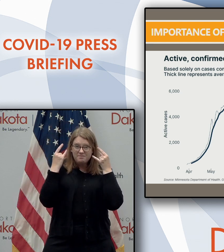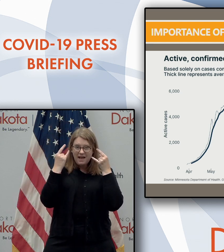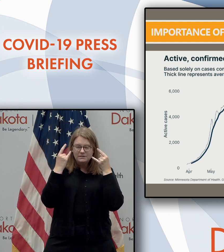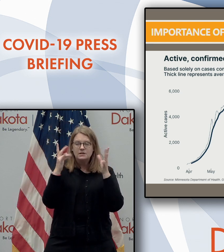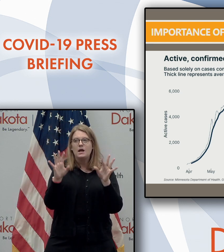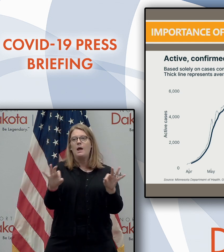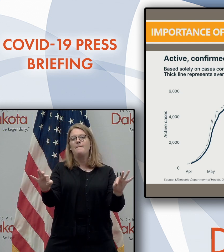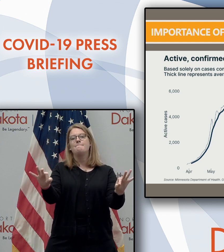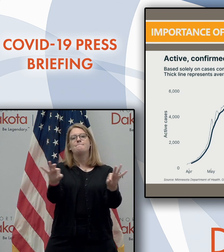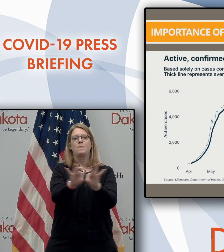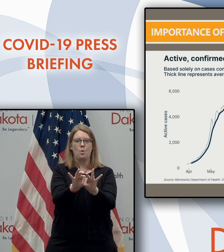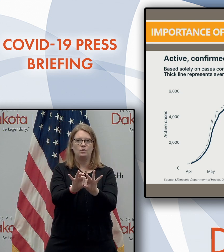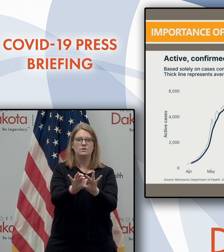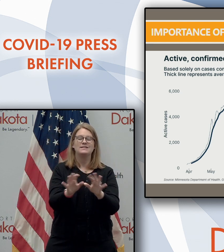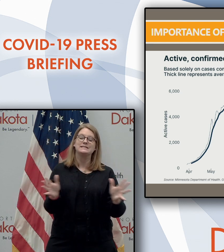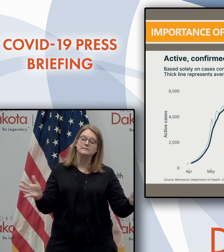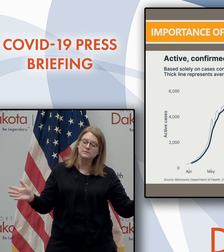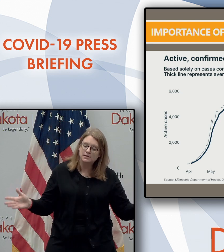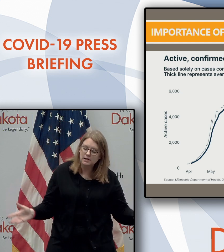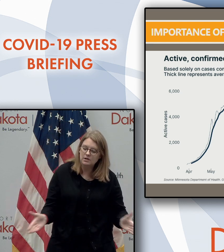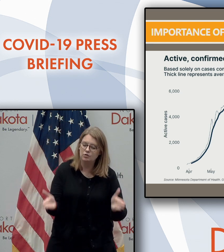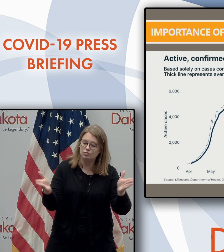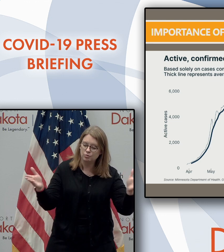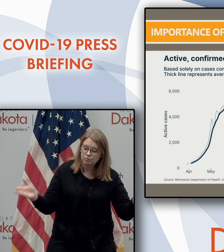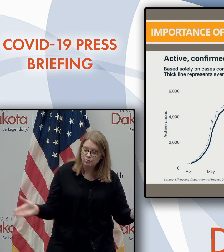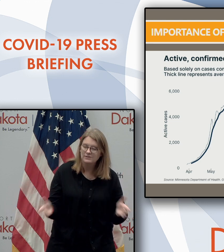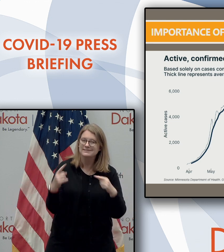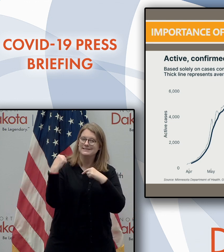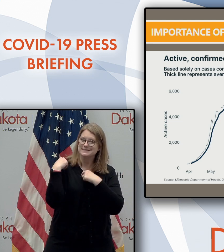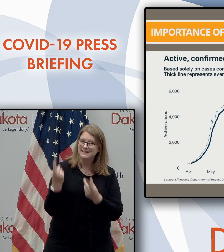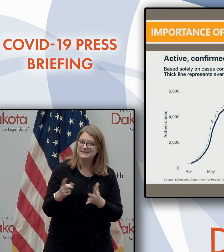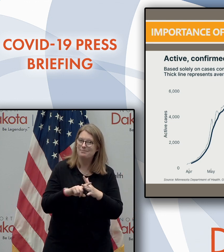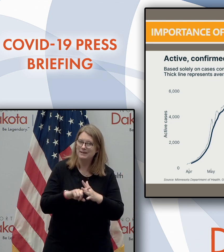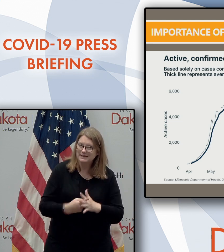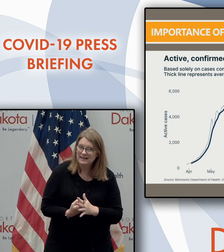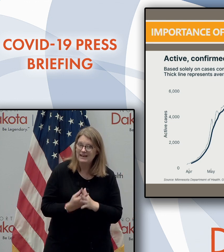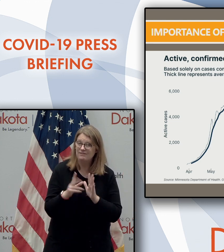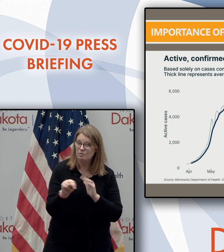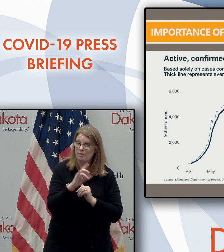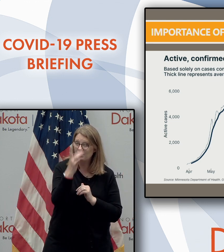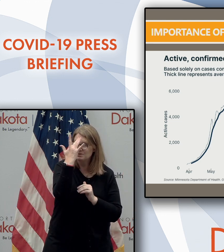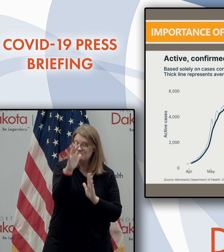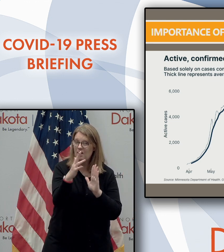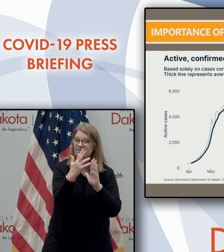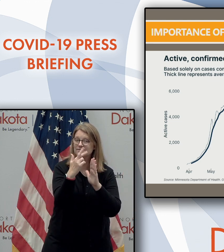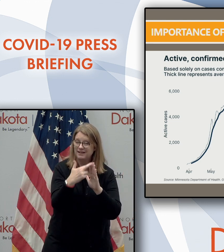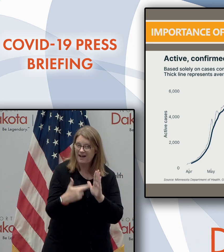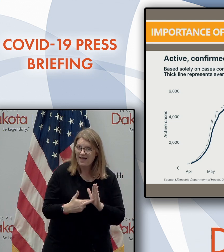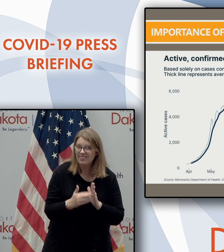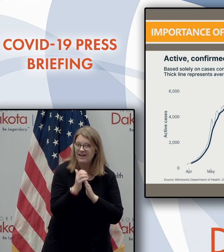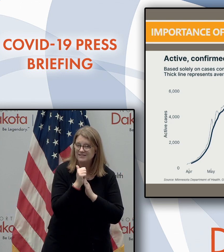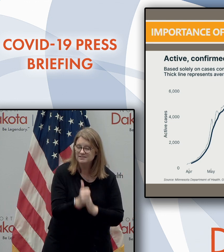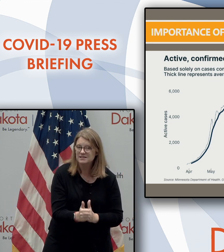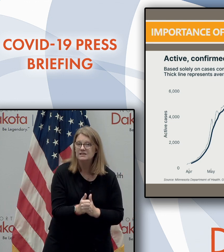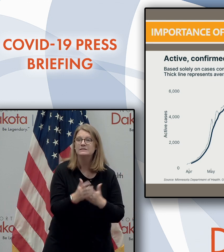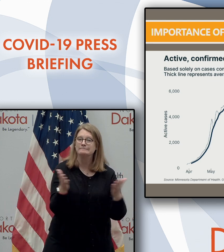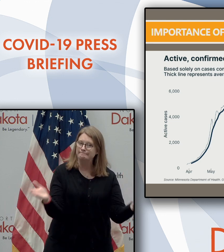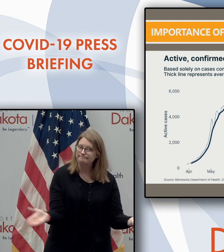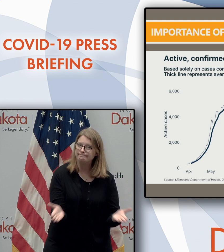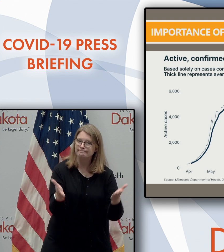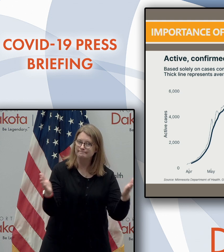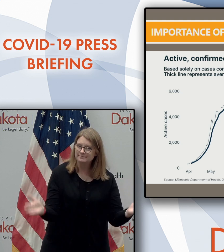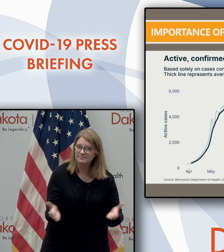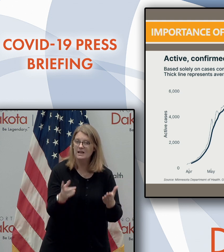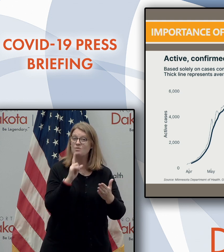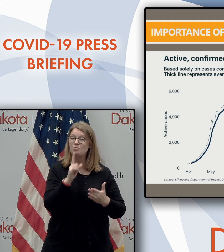why we strongly support, encourage people. We have from the beginning as part of the North Dakota SMART guidelines. We've talked about having being understanding of